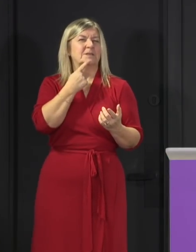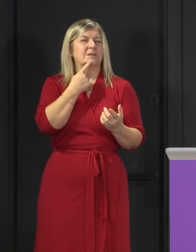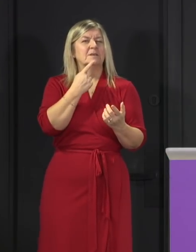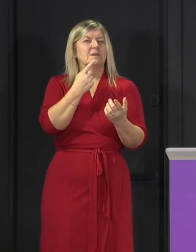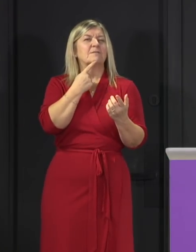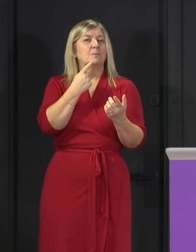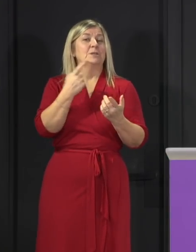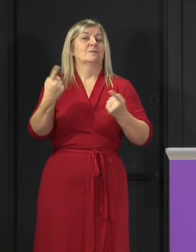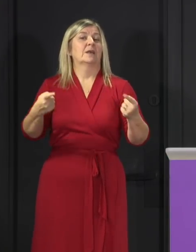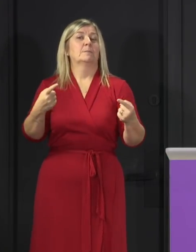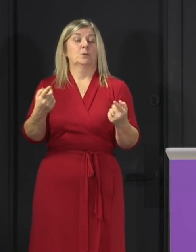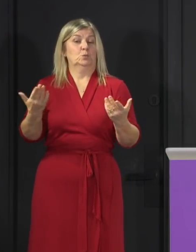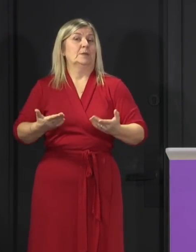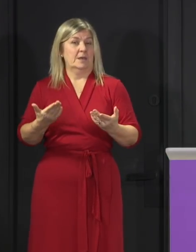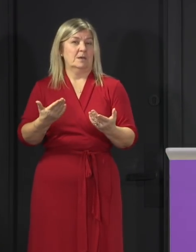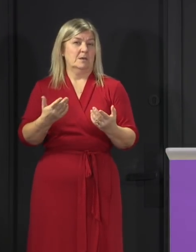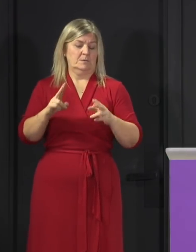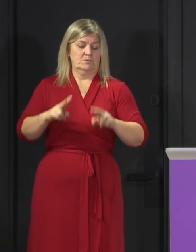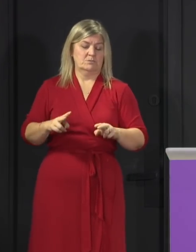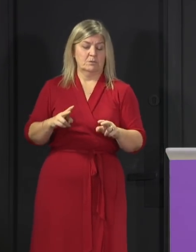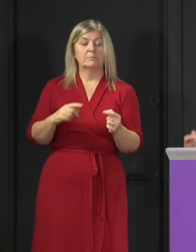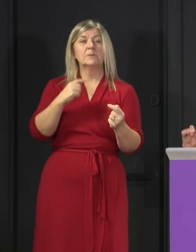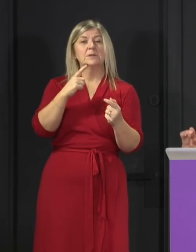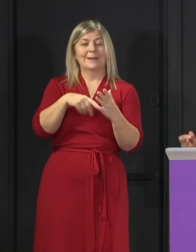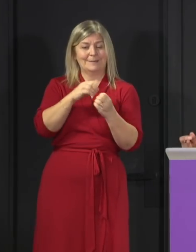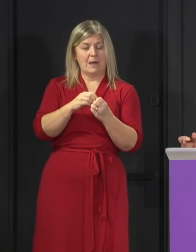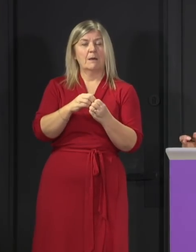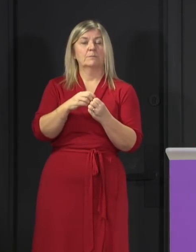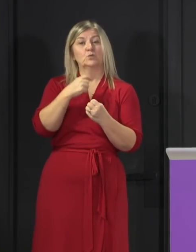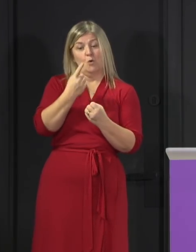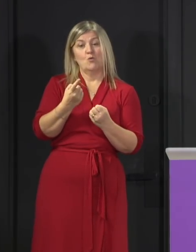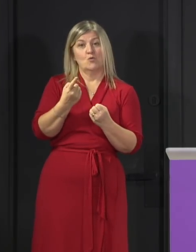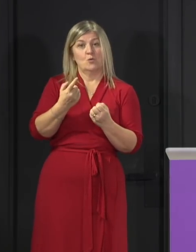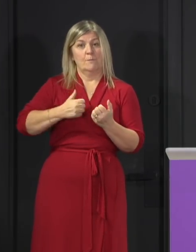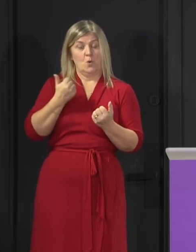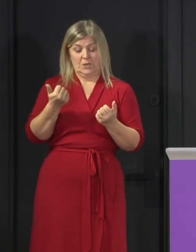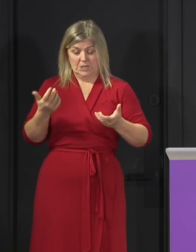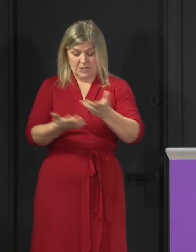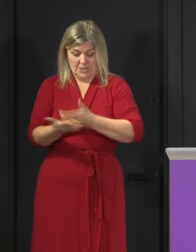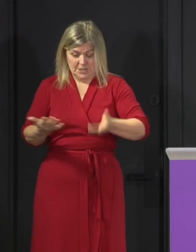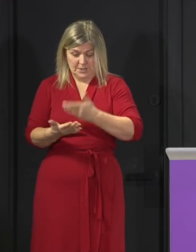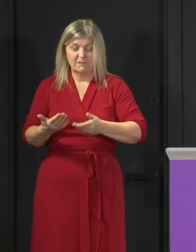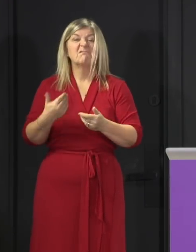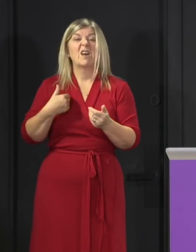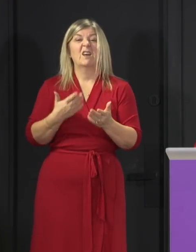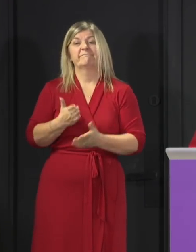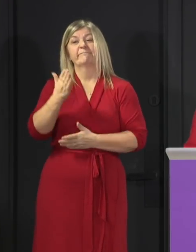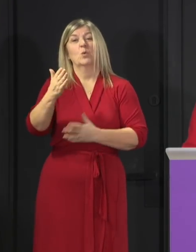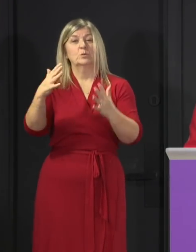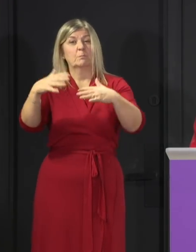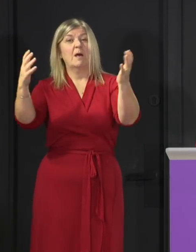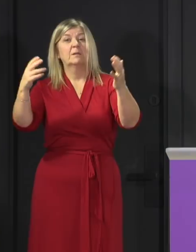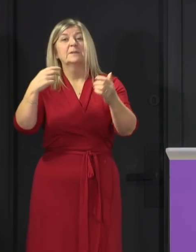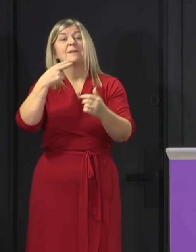later today. But I'll set out the decisions that the Cabinet will only reach tomorrow morning in Parliament tomorrow afternoon. Alistair Grant from the